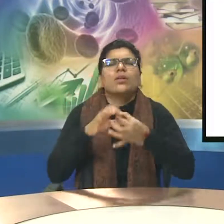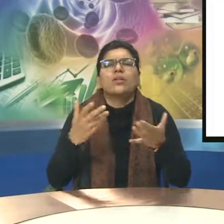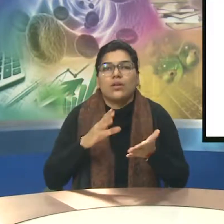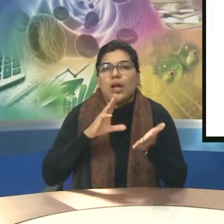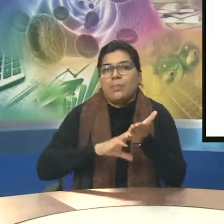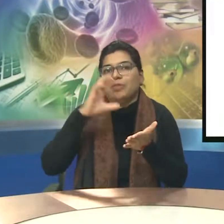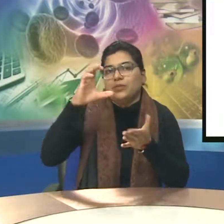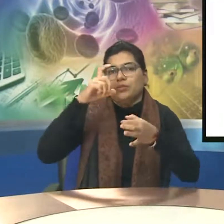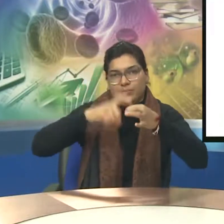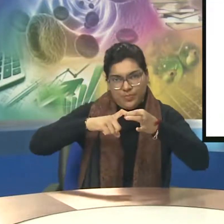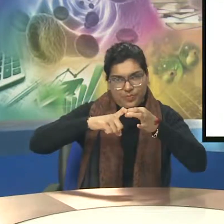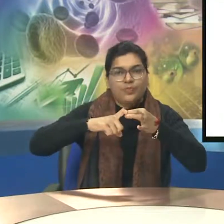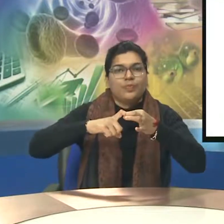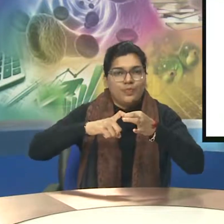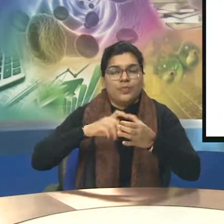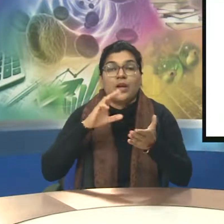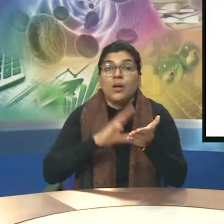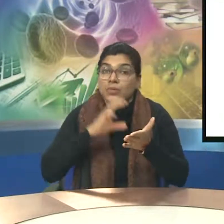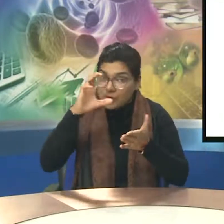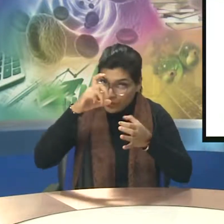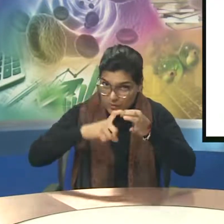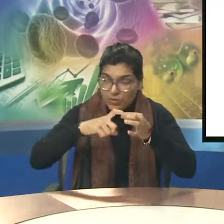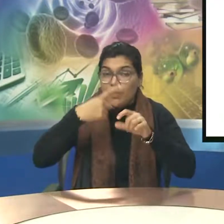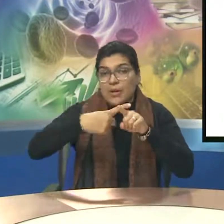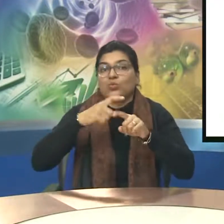questions, that is